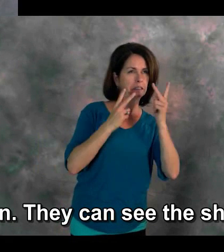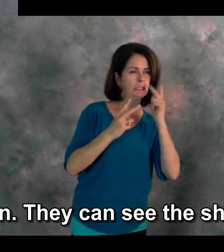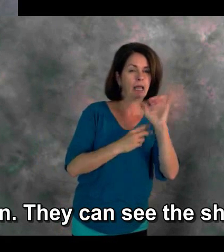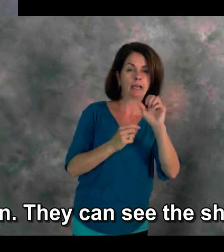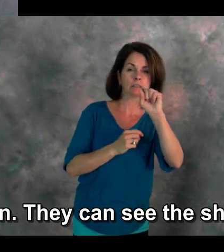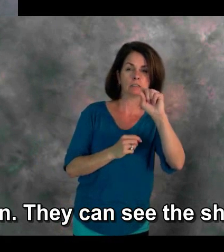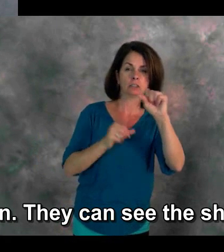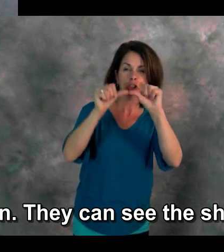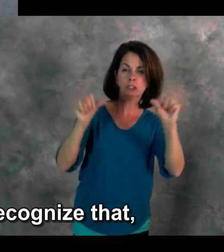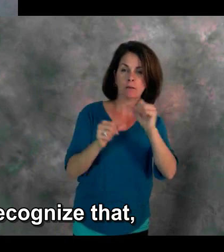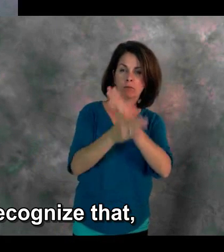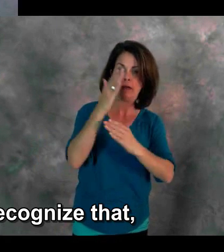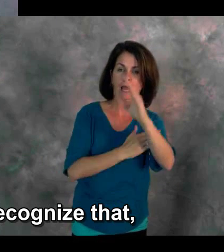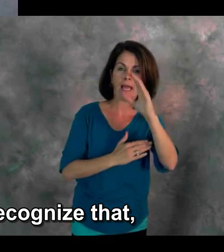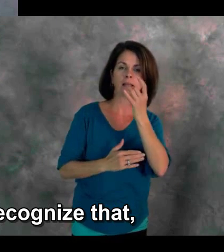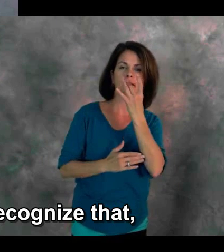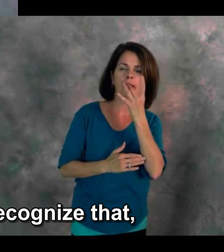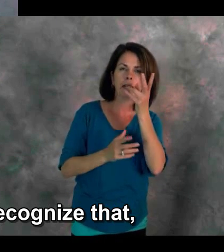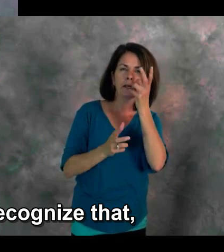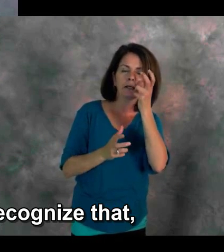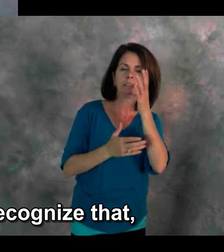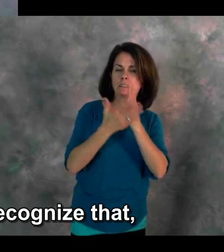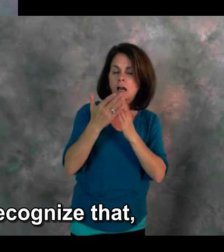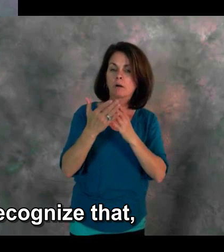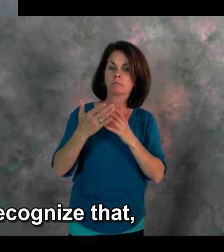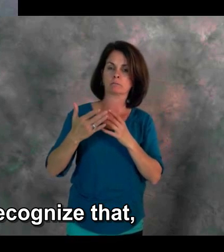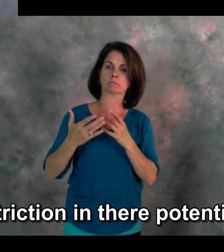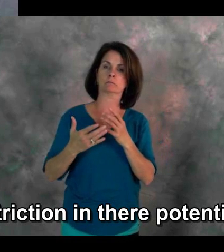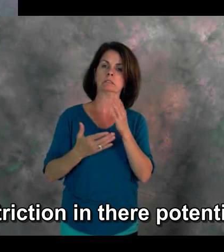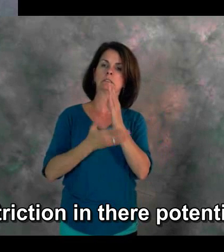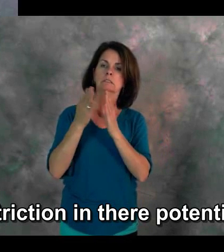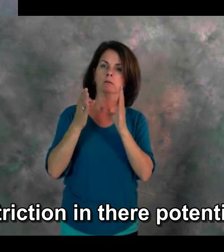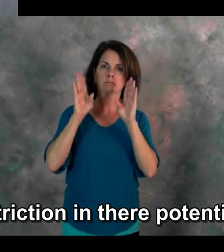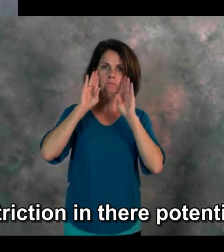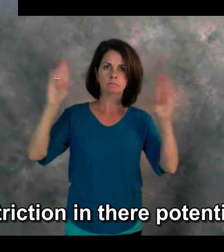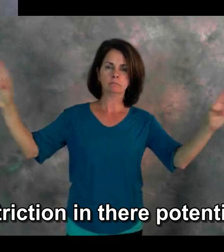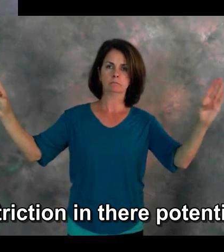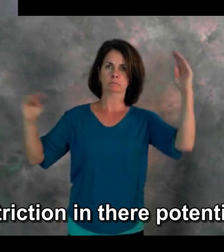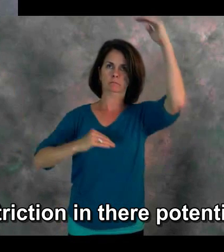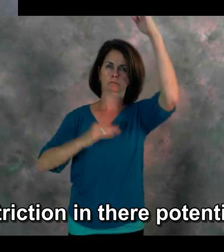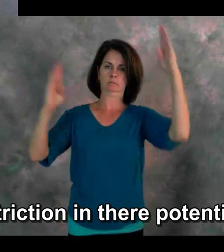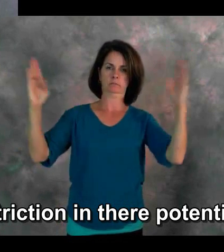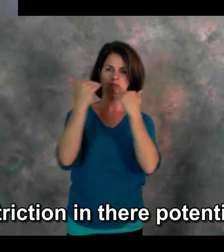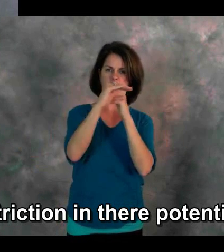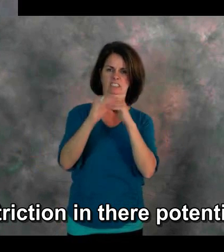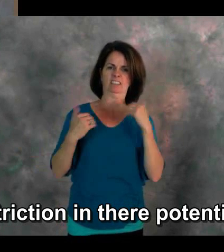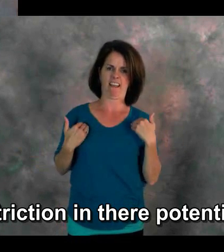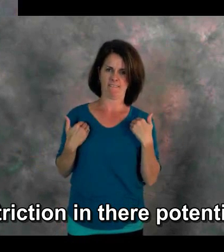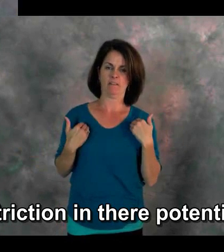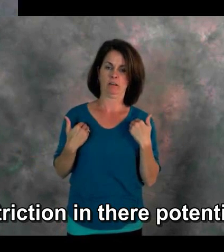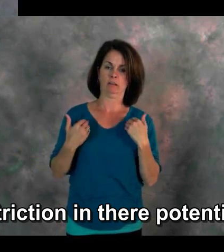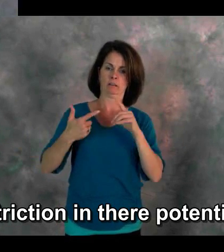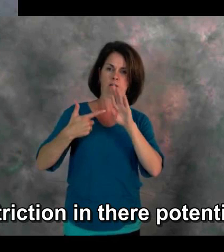perception. They can see the shape of a hand and recognize that. And then with some field restriction in there